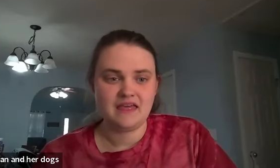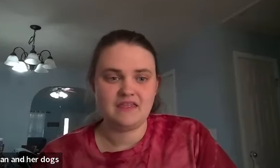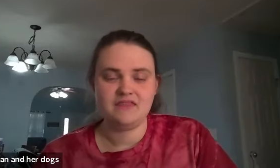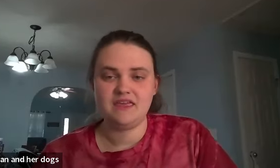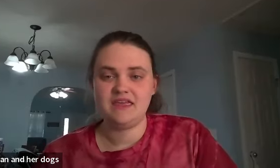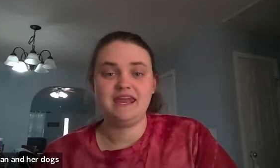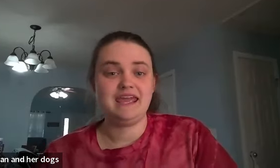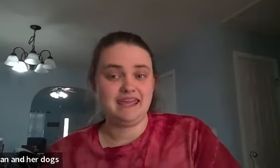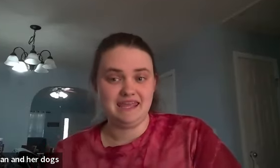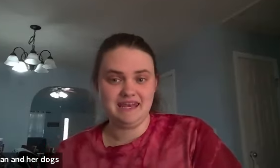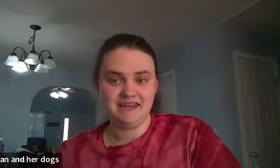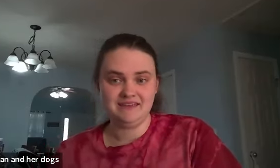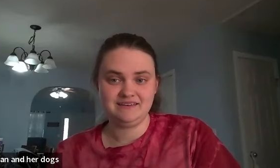And then N.